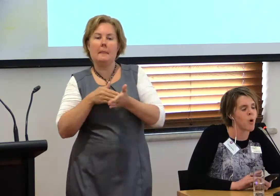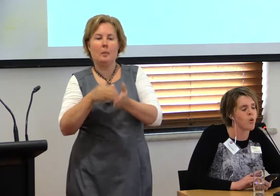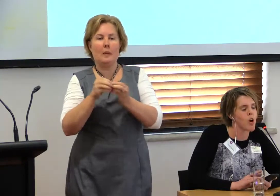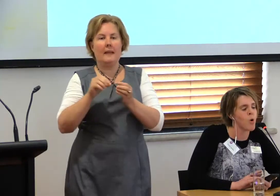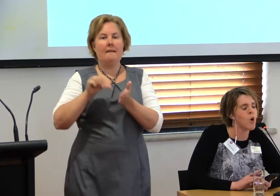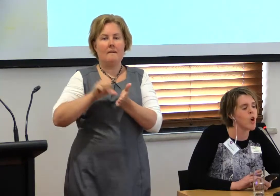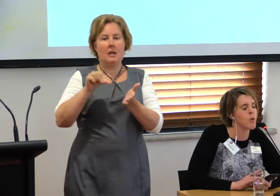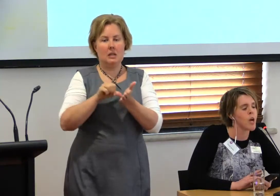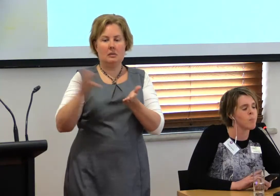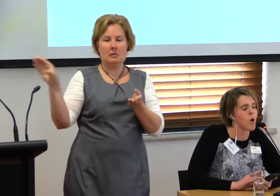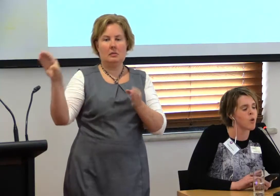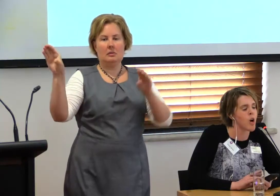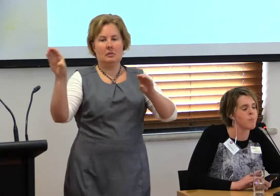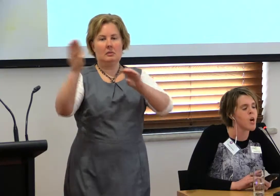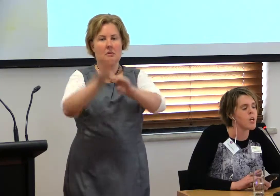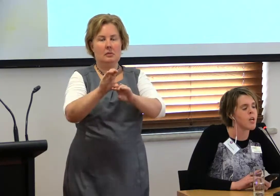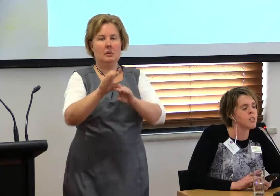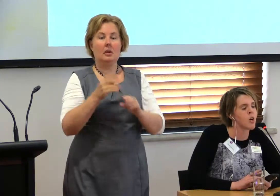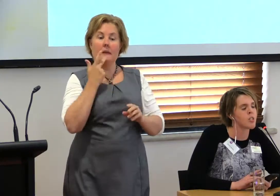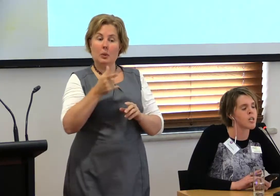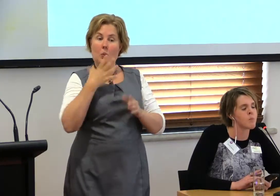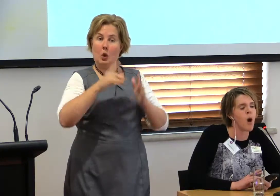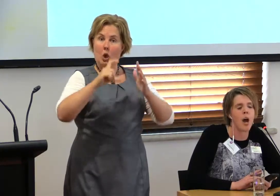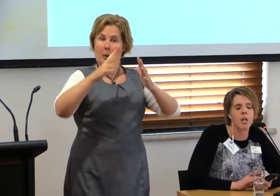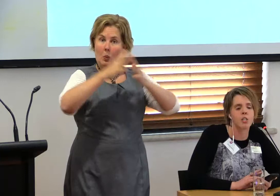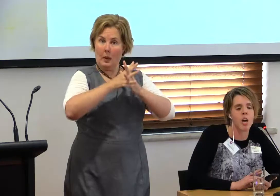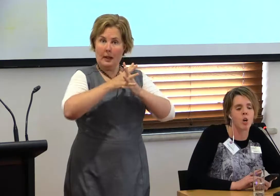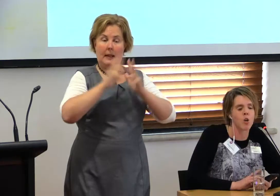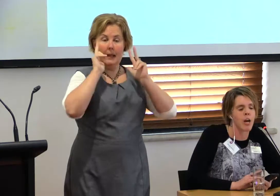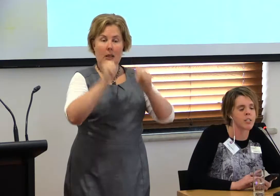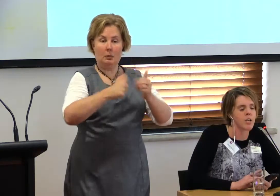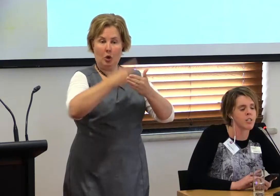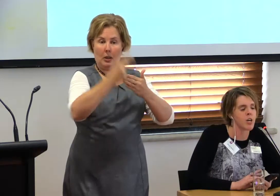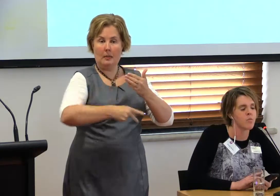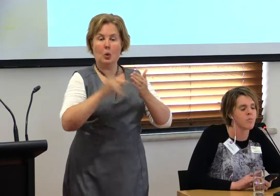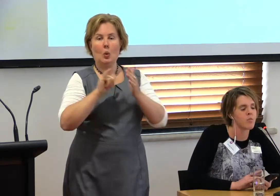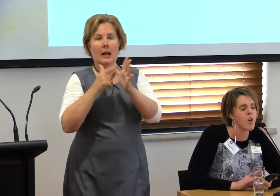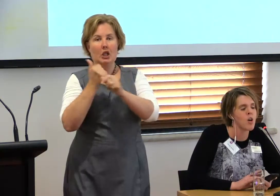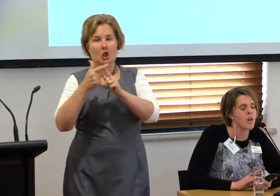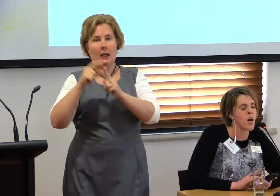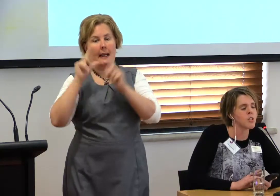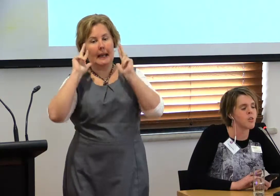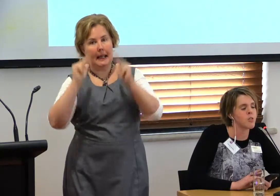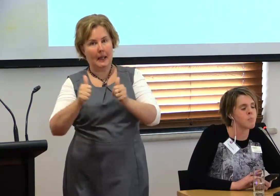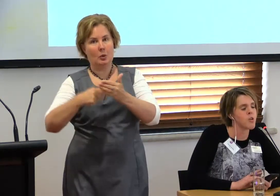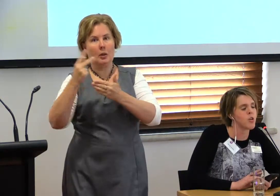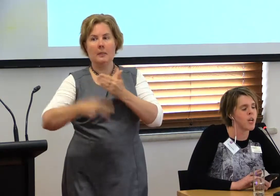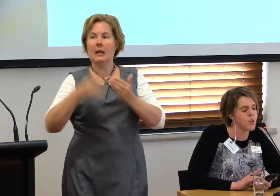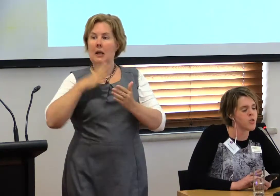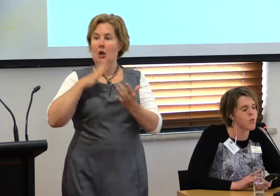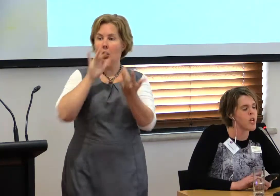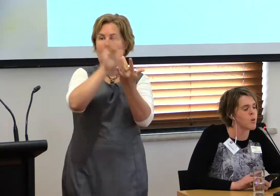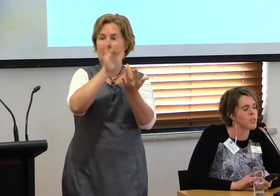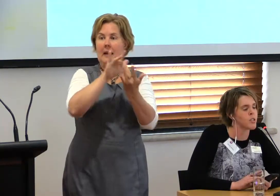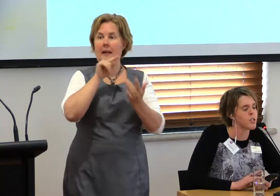Support Program or the Home Care Program, you need to contact the My Aged Care Contact Centre. They'll ask you some